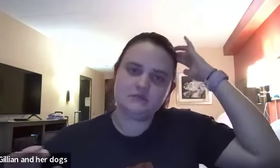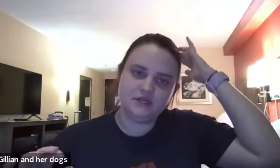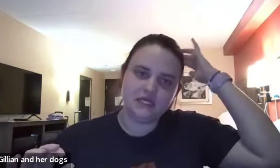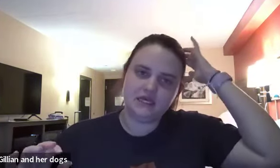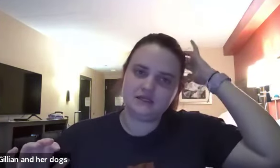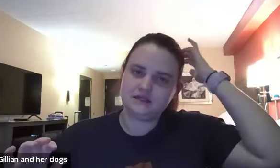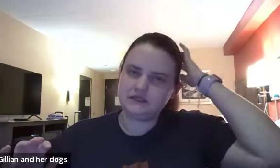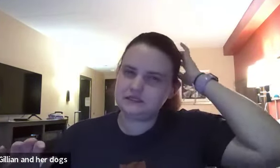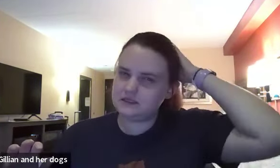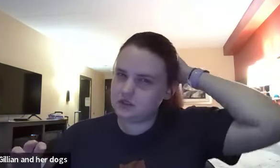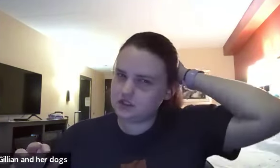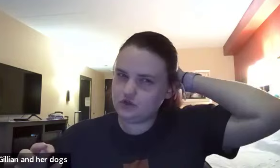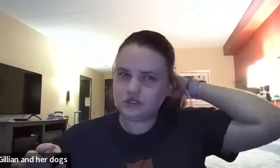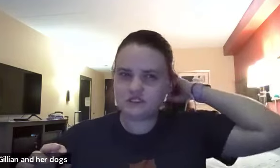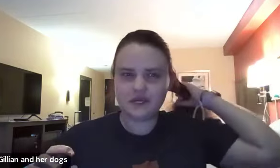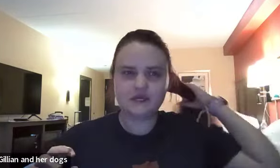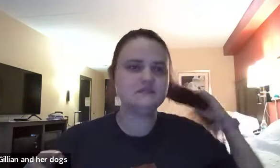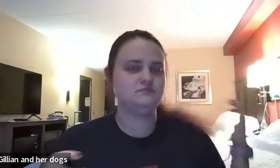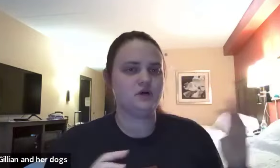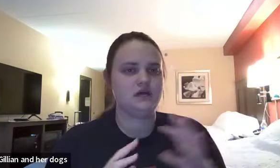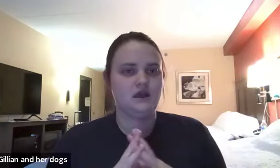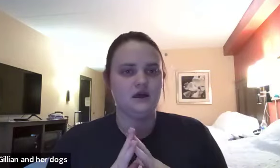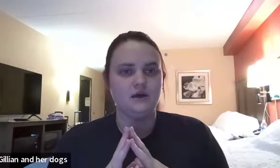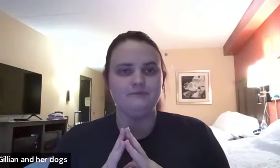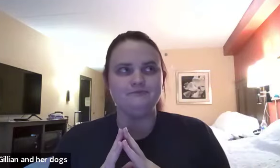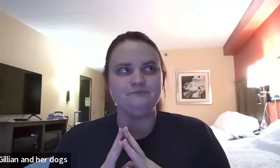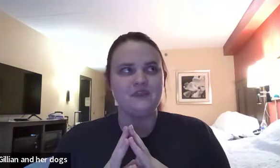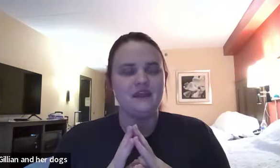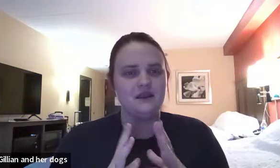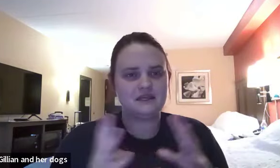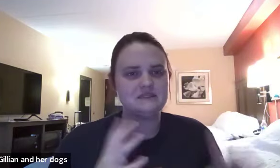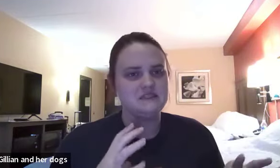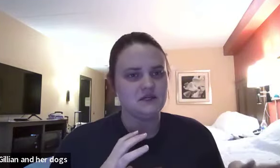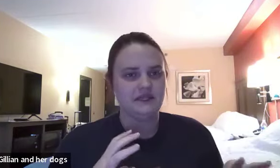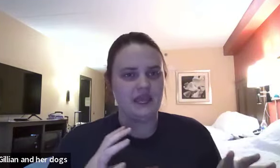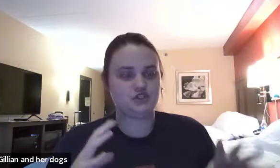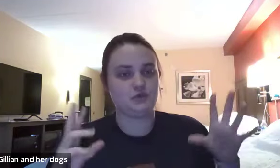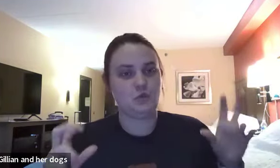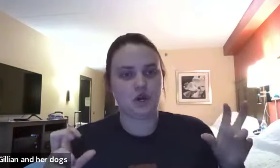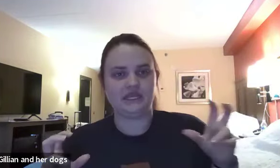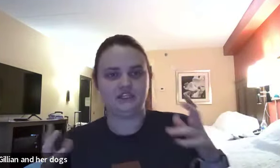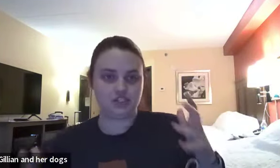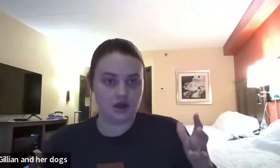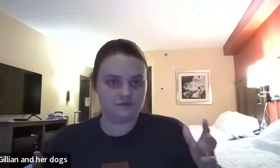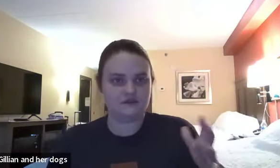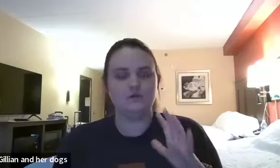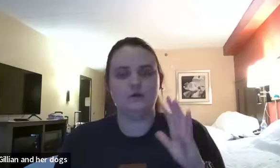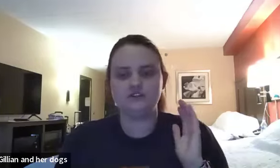to be similar to the workspace, but not necessarily actually working jobs. What we'll do